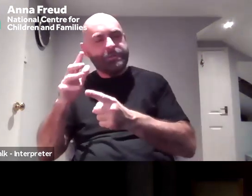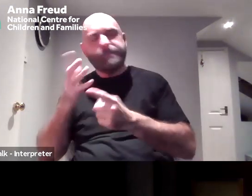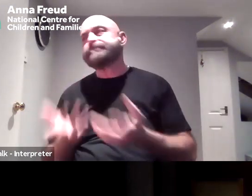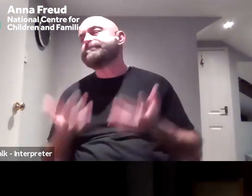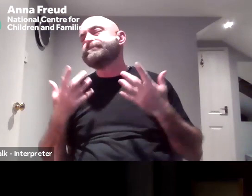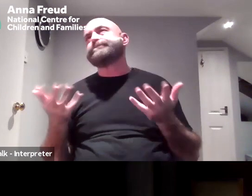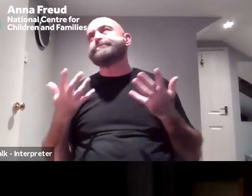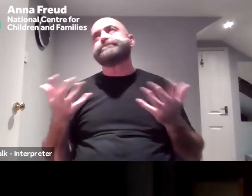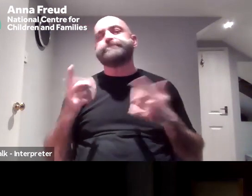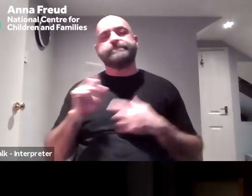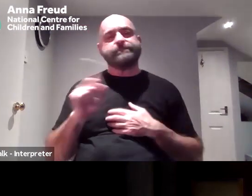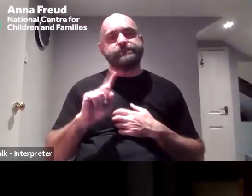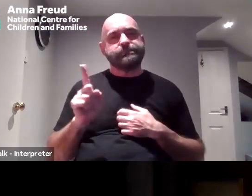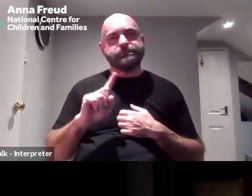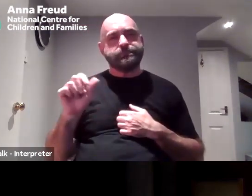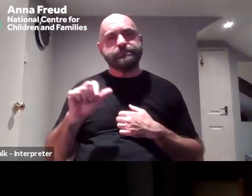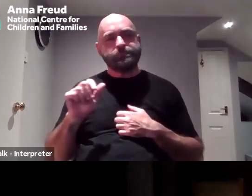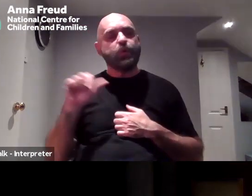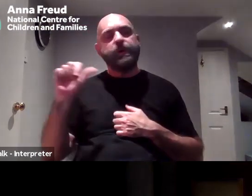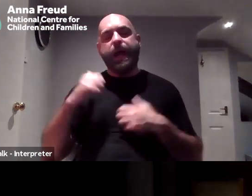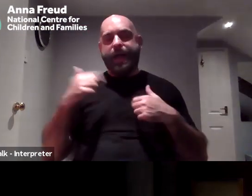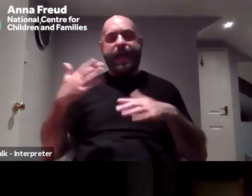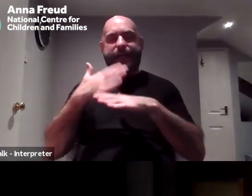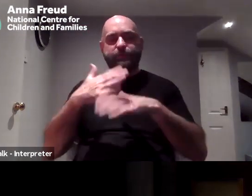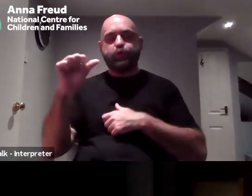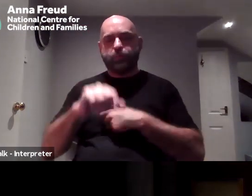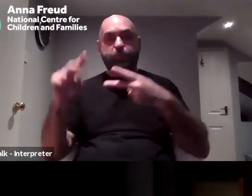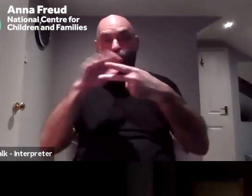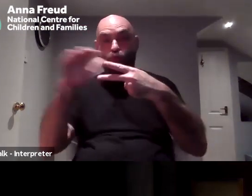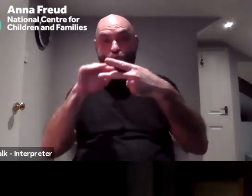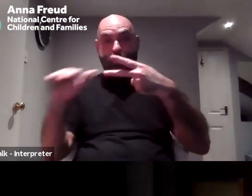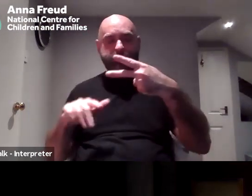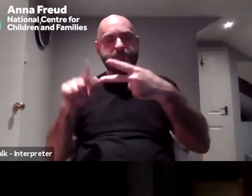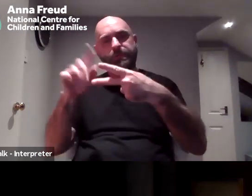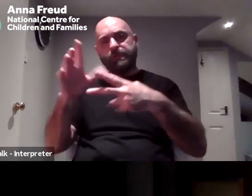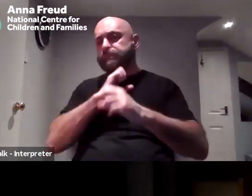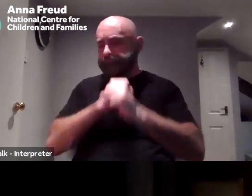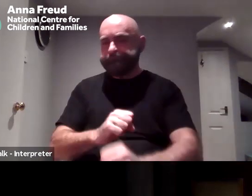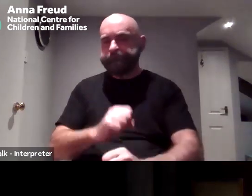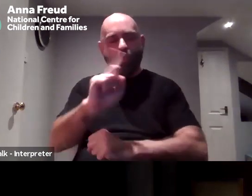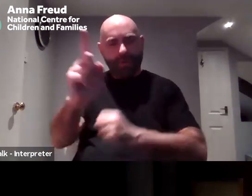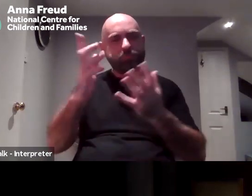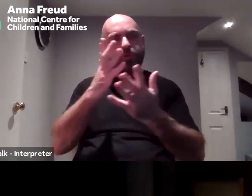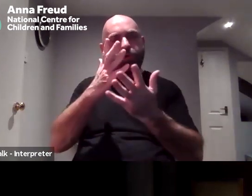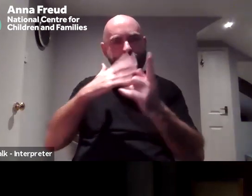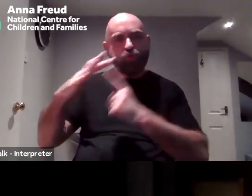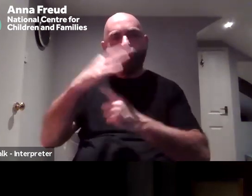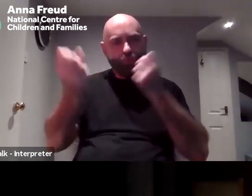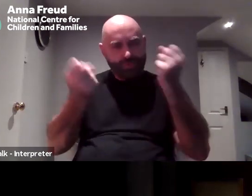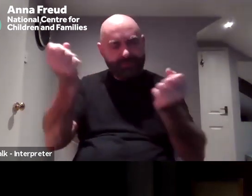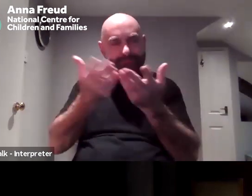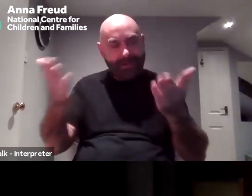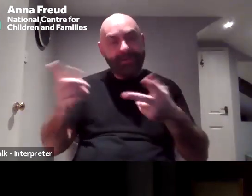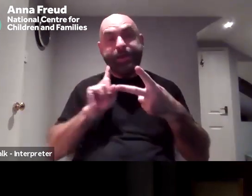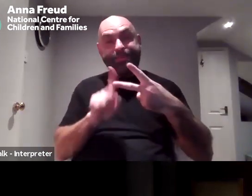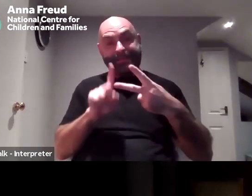what I'm talking about. Should be action at two levels. One is the commitment to social justice, to fairness. And the second